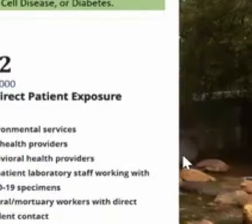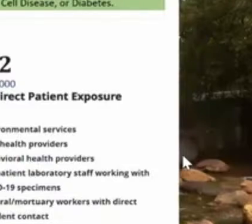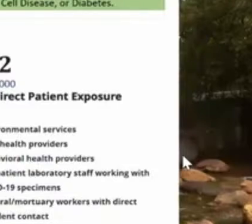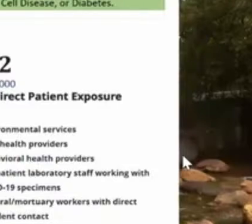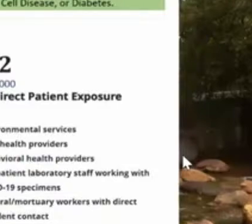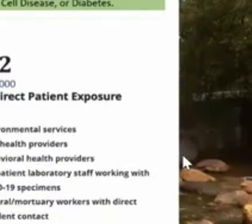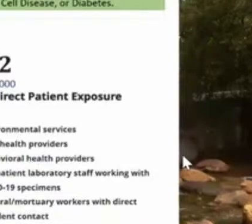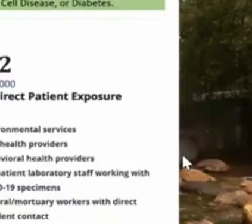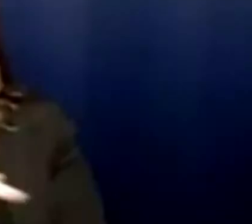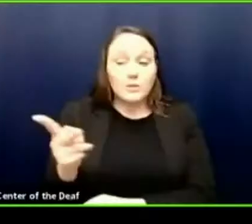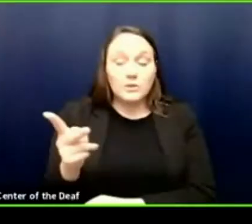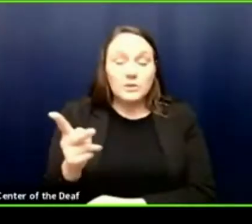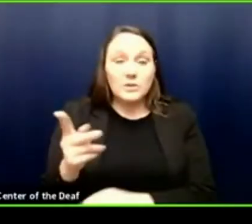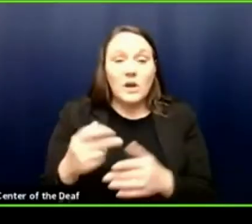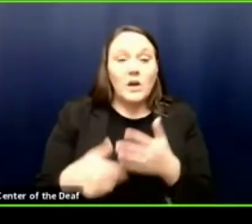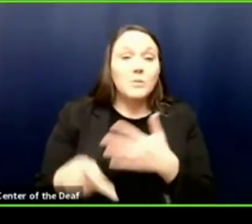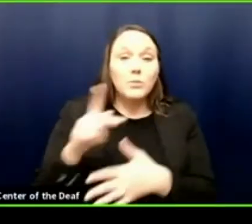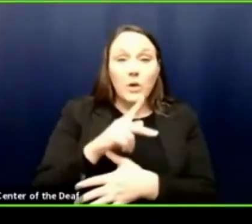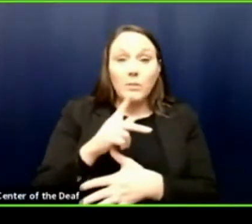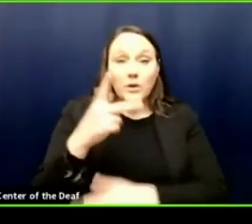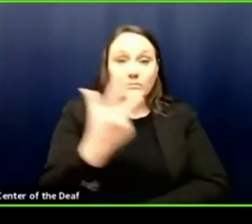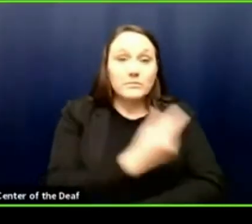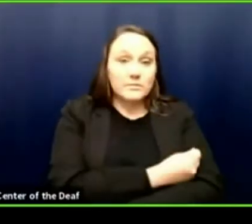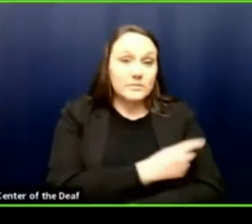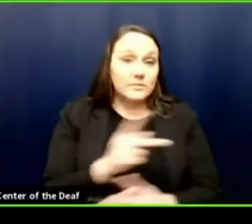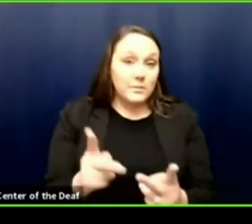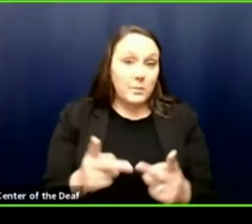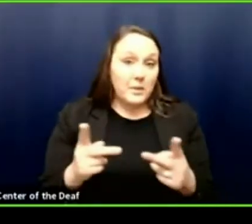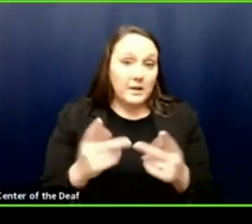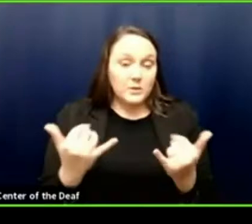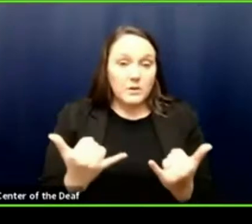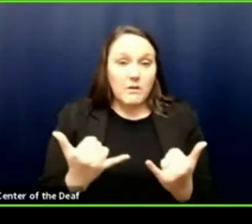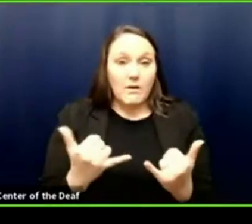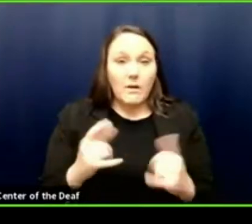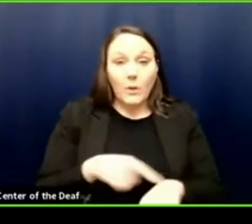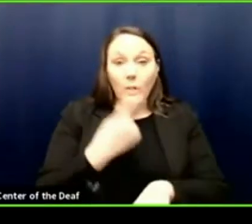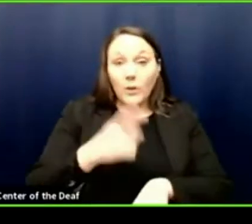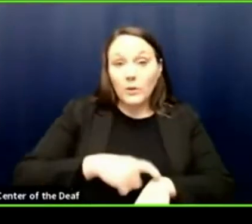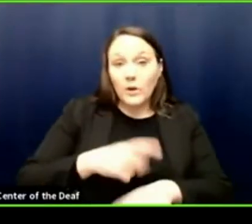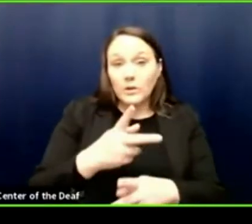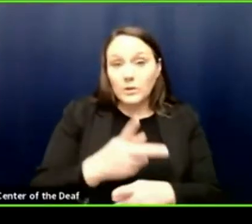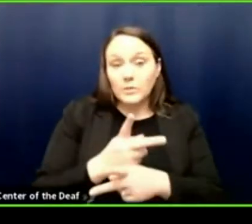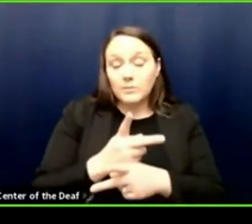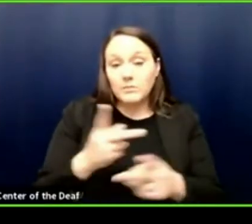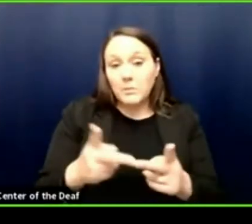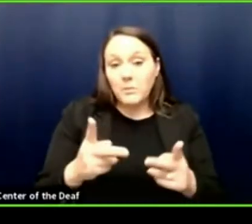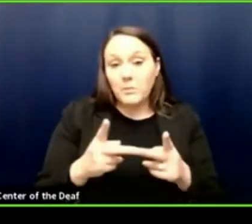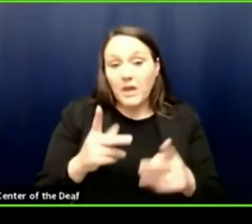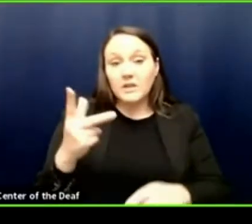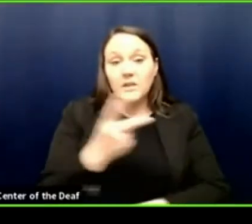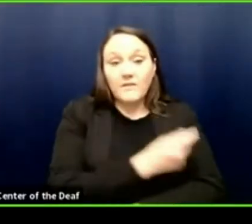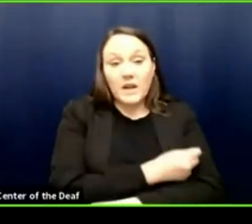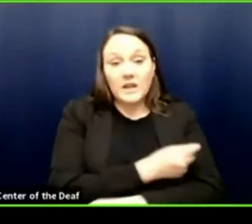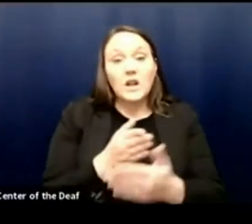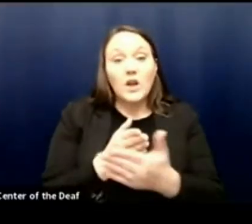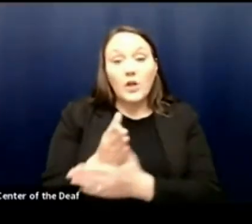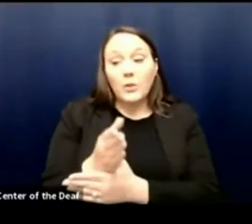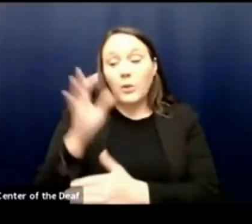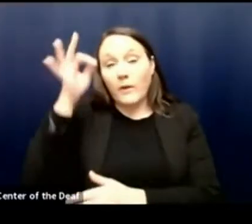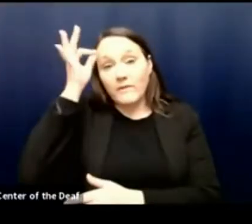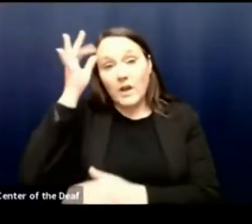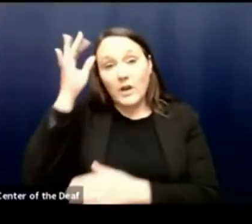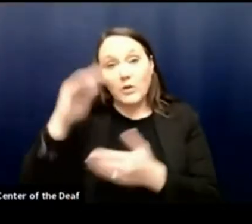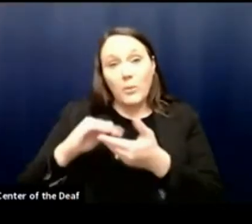are the primary vaccination hubs right now. Long-term care facilities are being vaccinated through a federal partnership with select